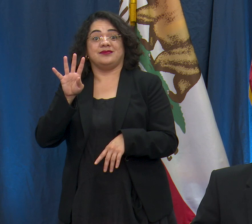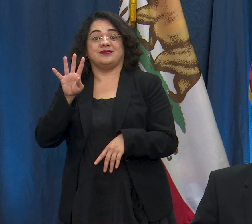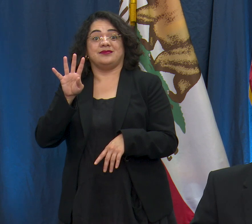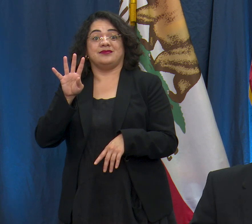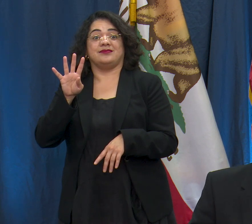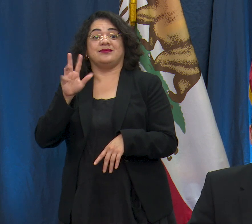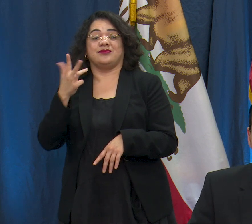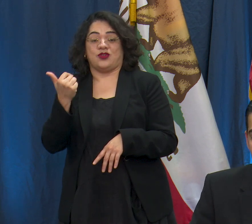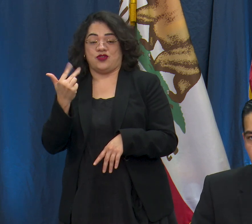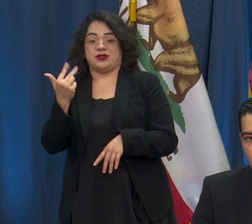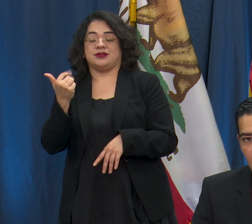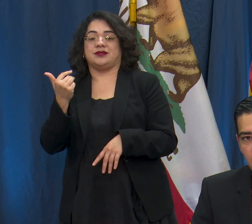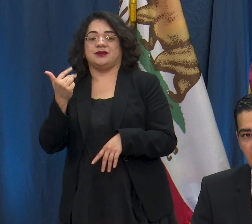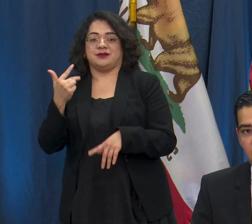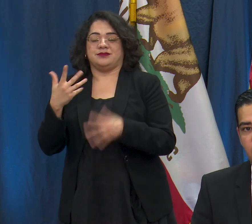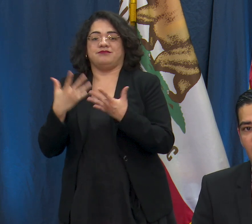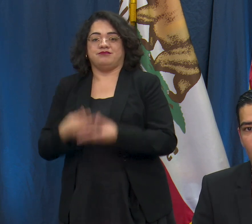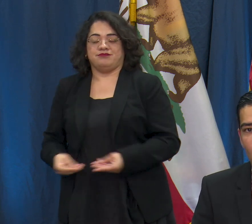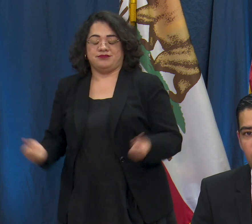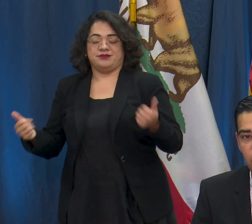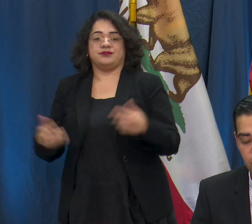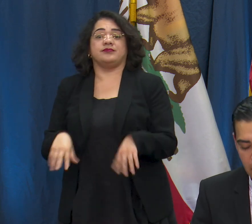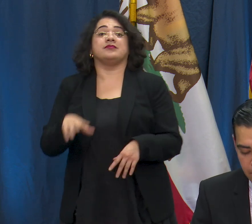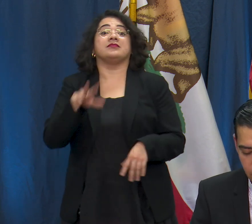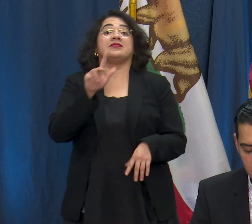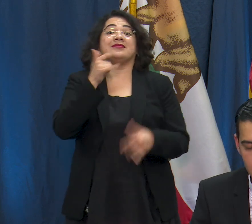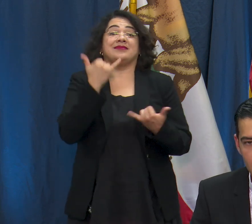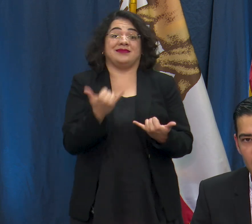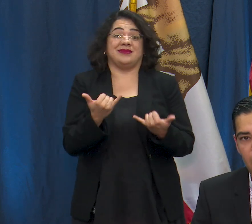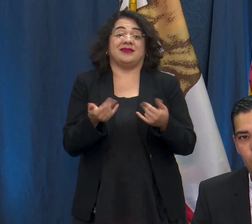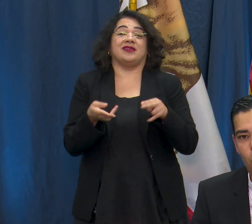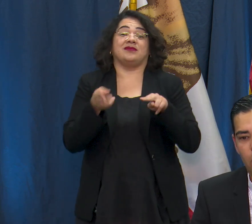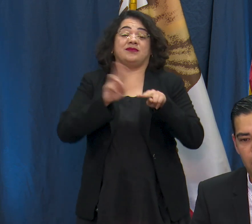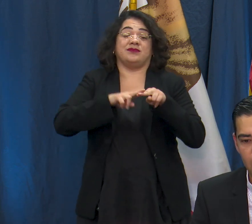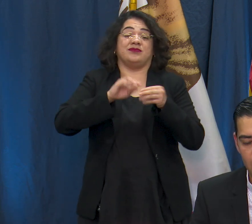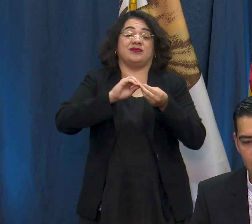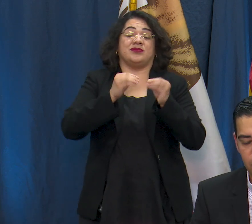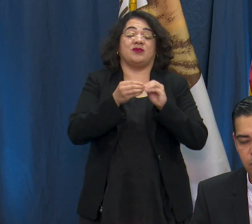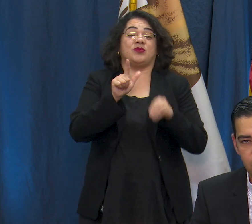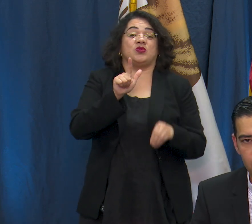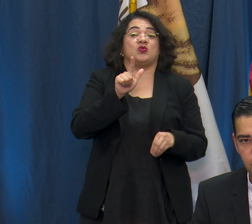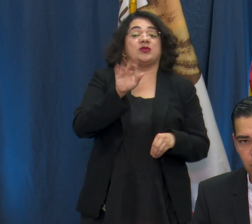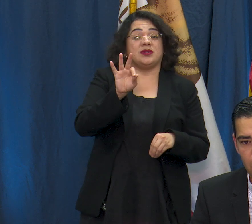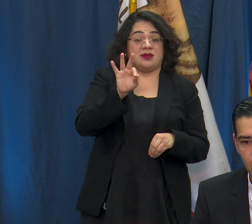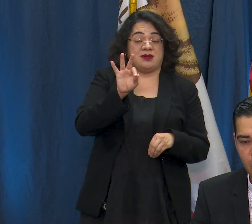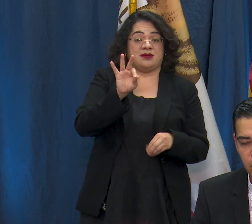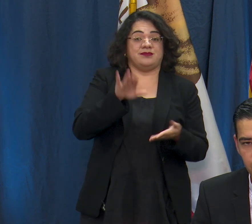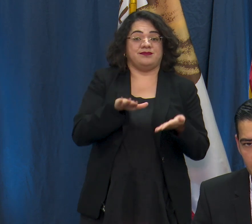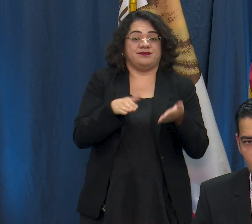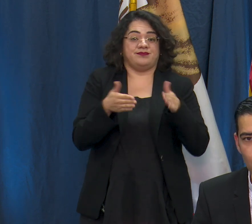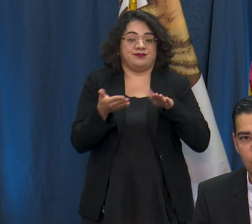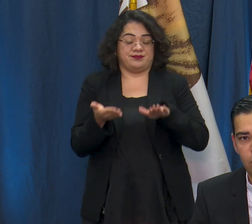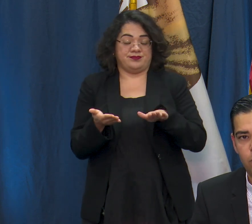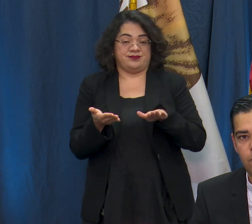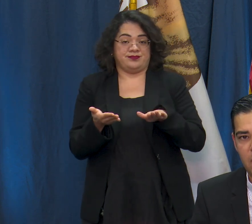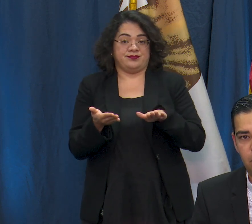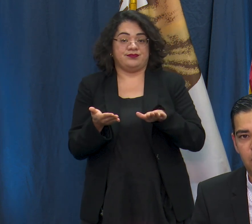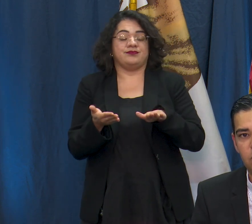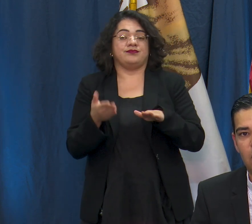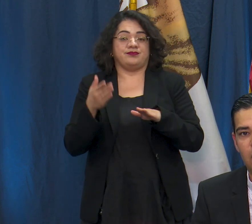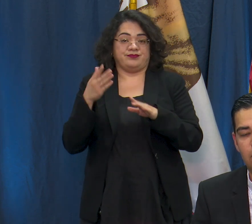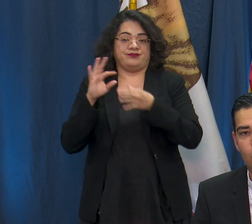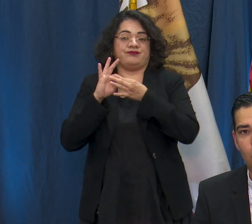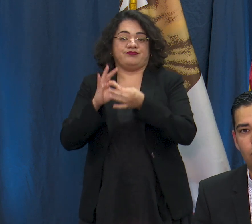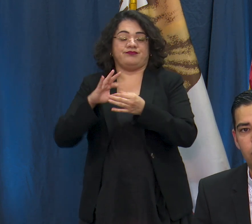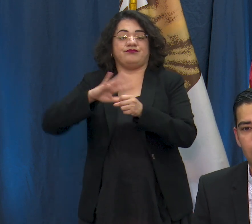at 29 deaths now across the city. This is obviously very tragic for the